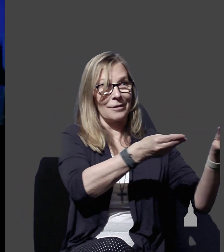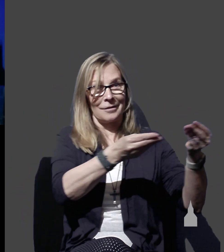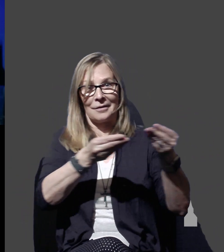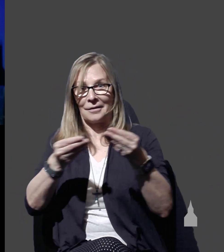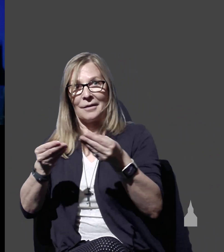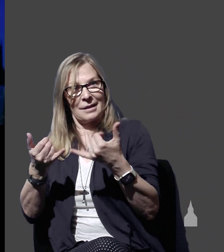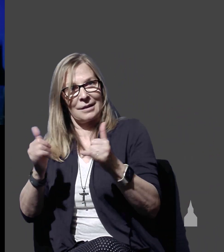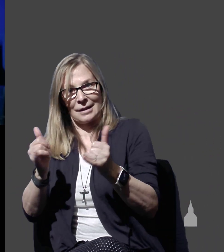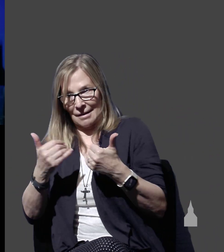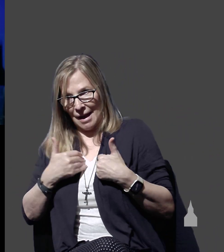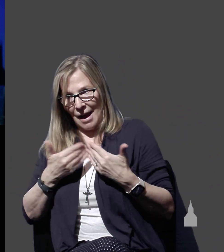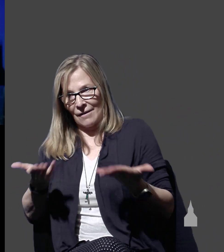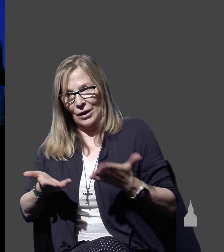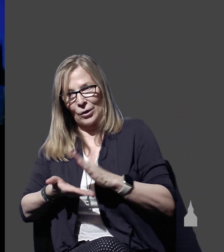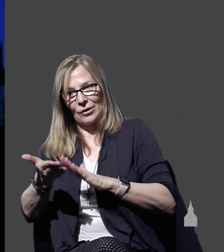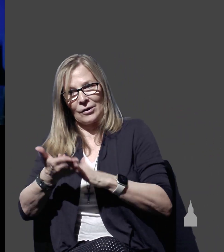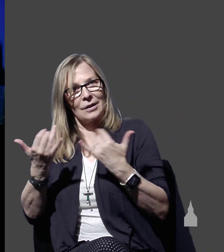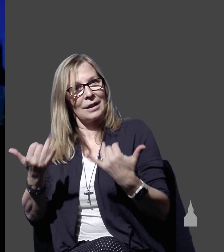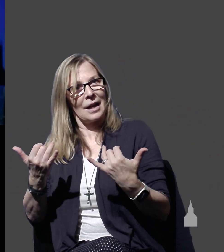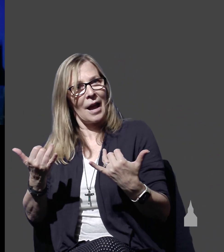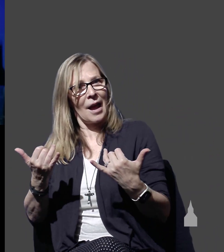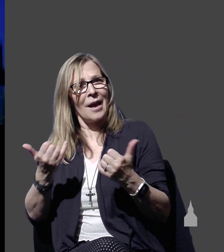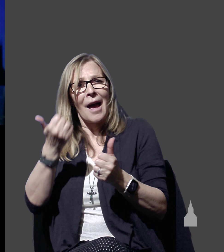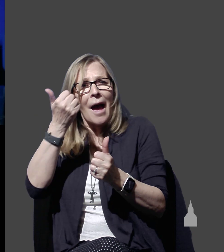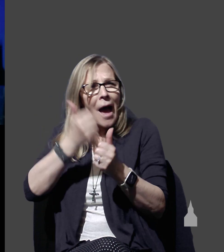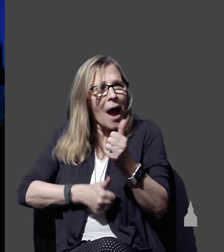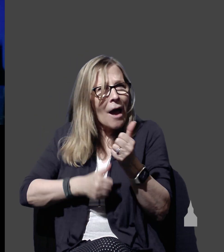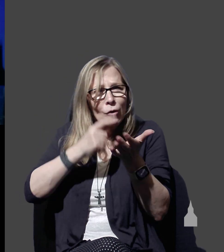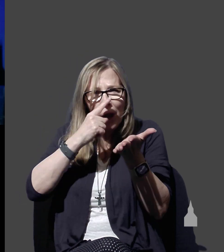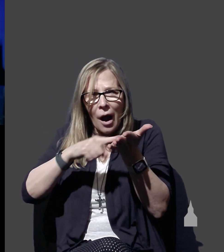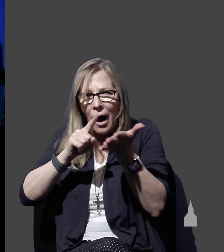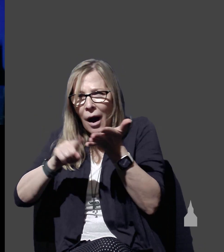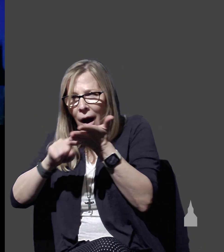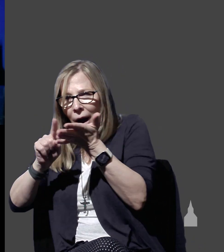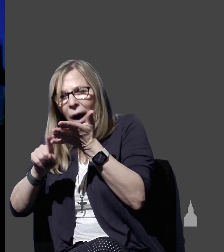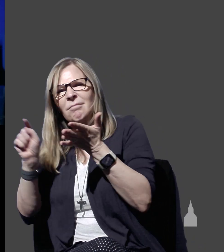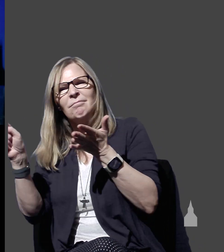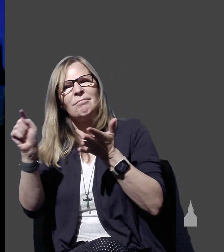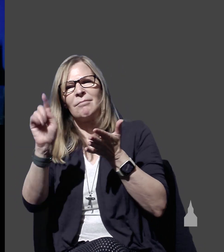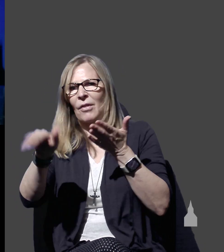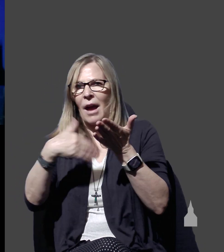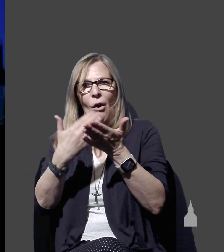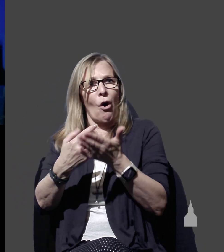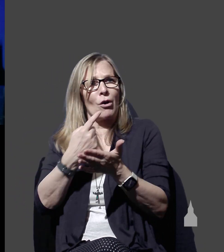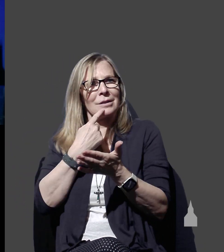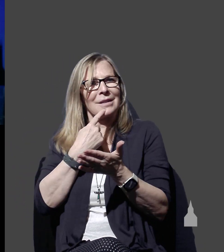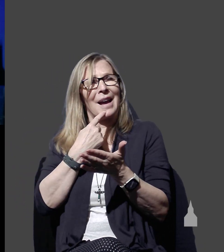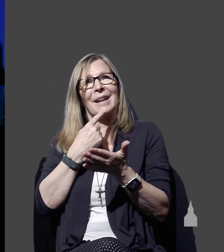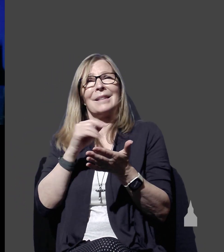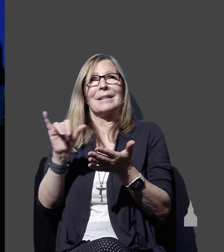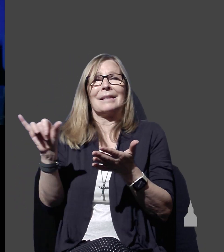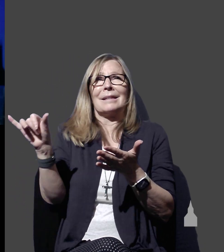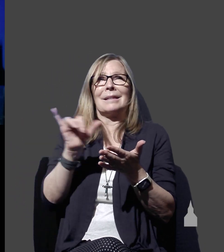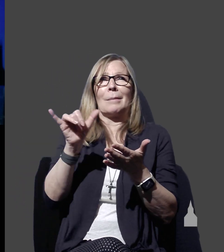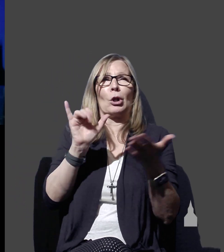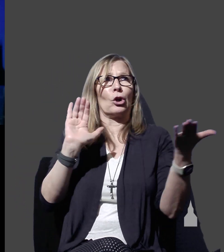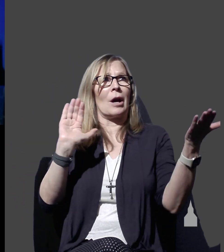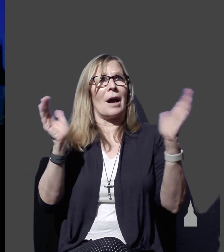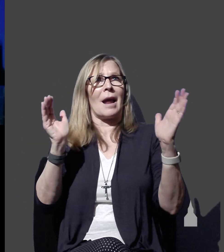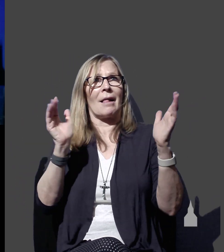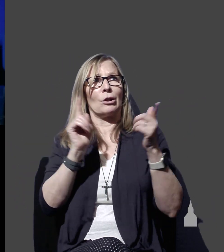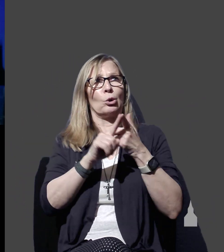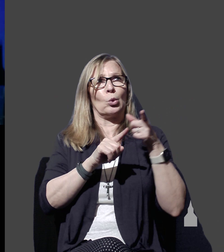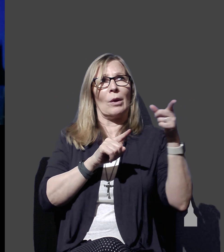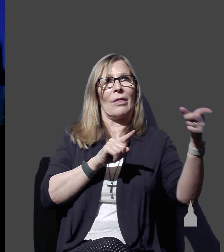to today. Every commentator that I read on this passage makes it clear the closest analogy to a slave in the Roman system is